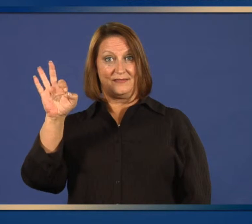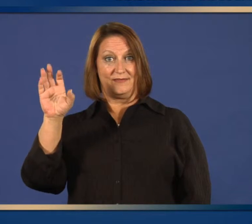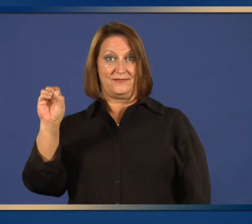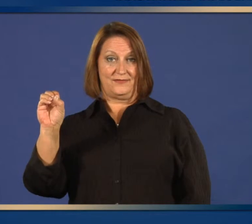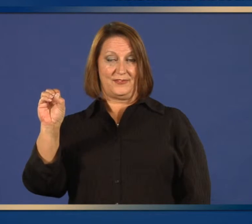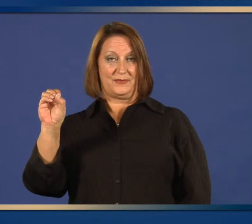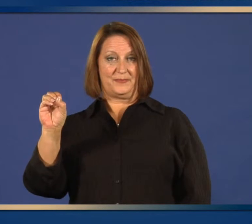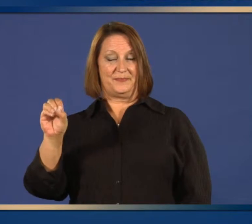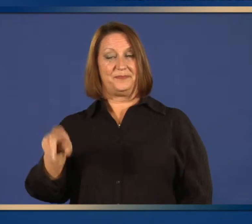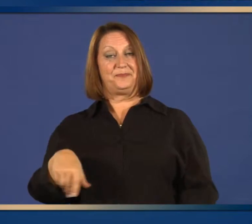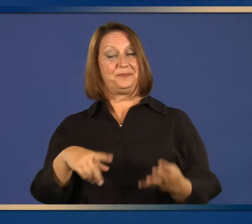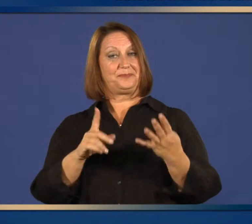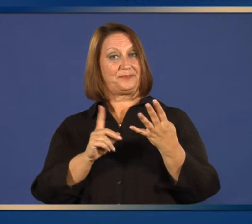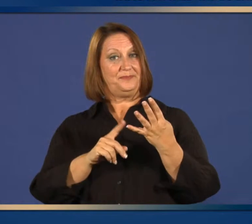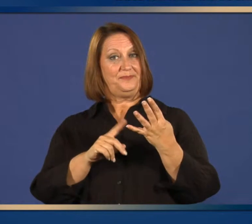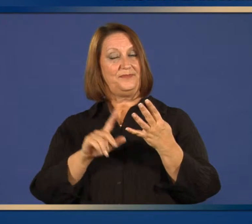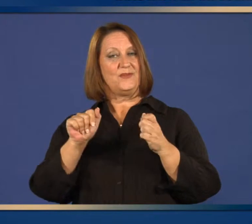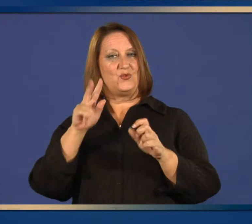1-800-CDC-INFO.